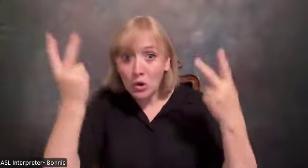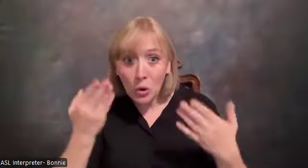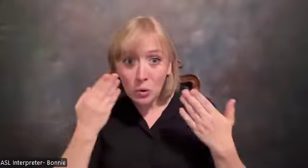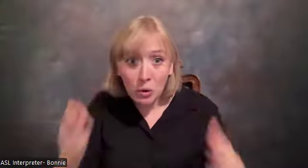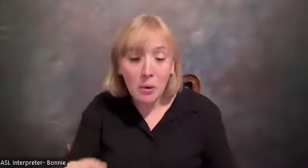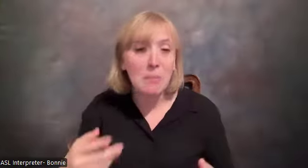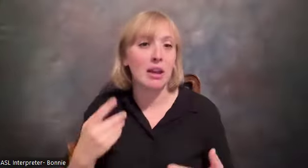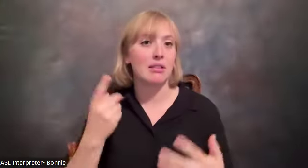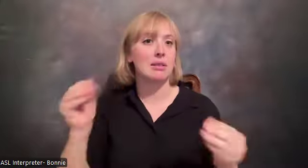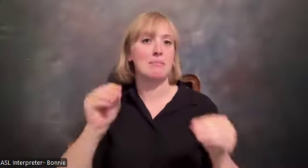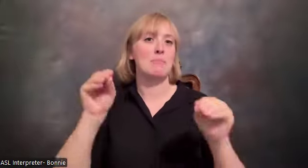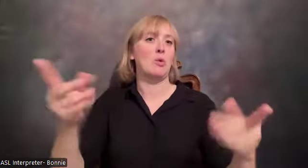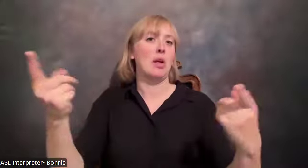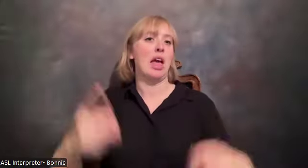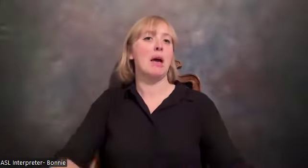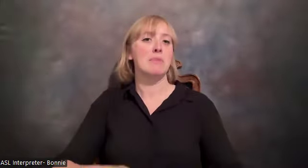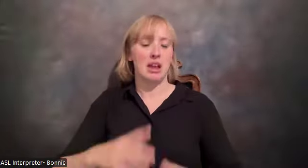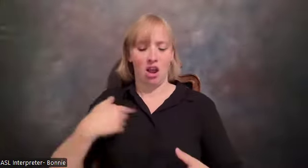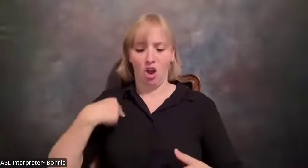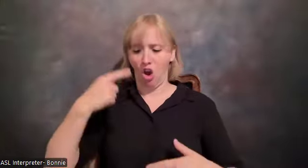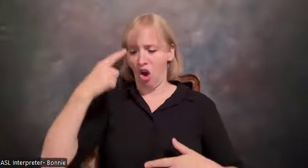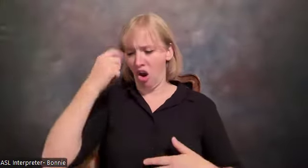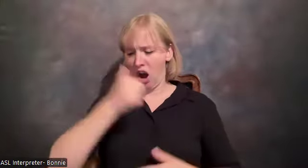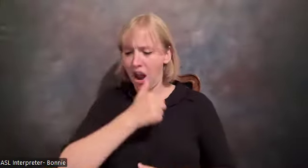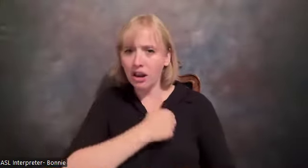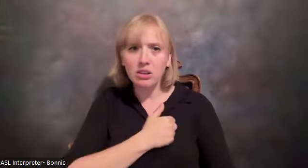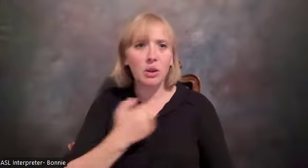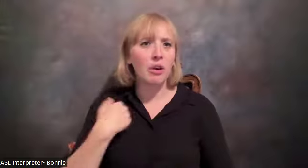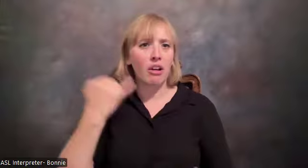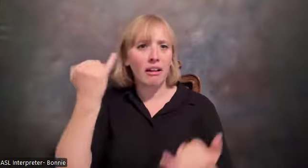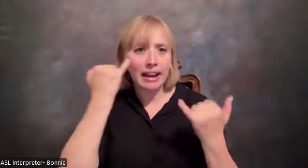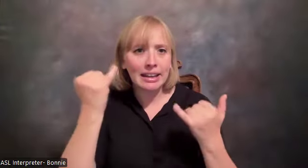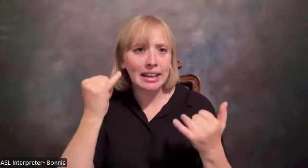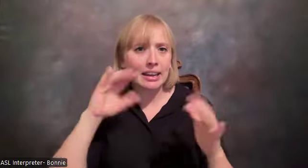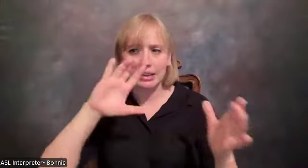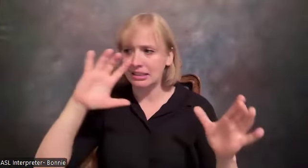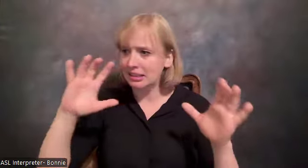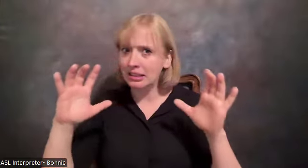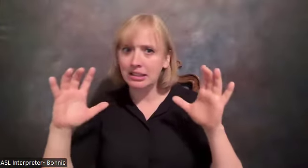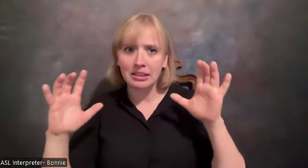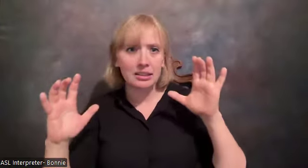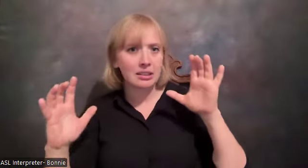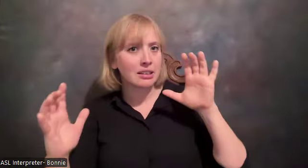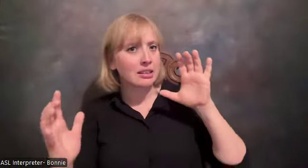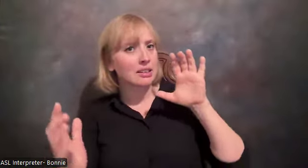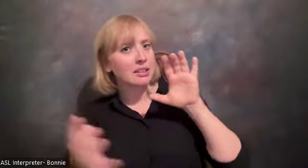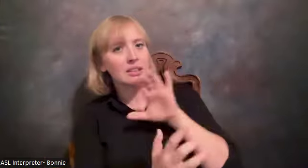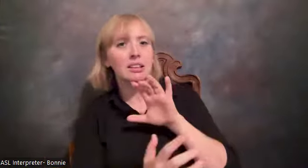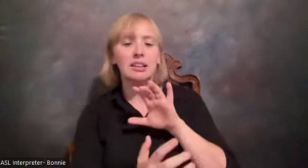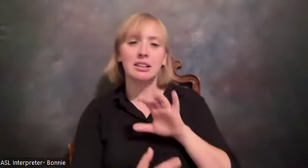us. A fundamental rearrangement of our attitudes and ideas towards life took hold at some point during that 2